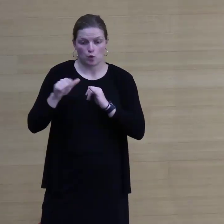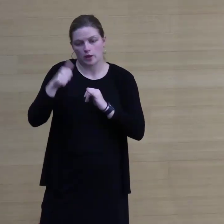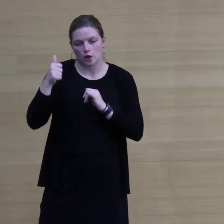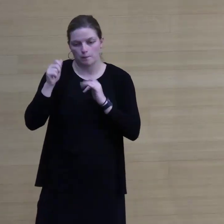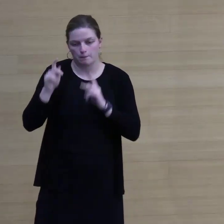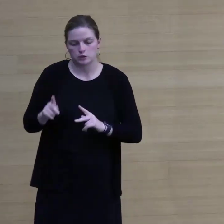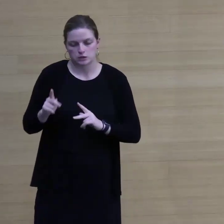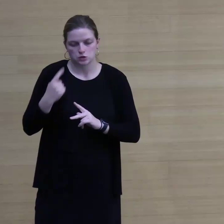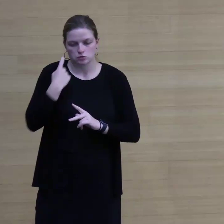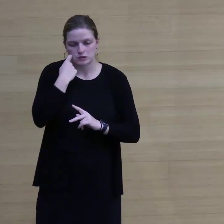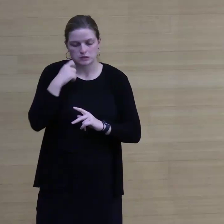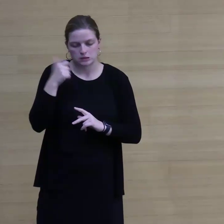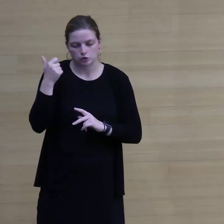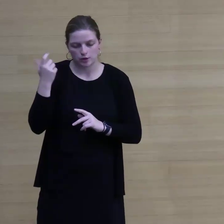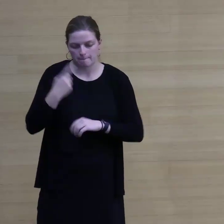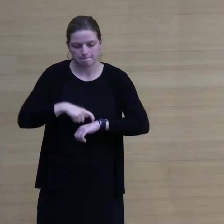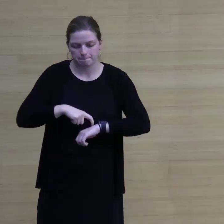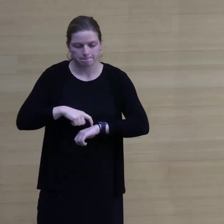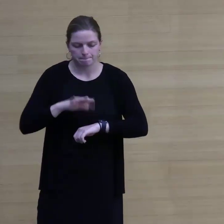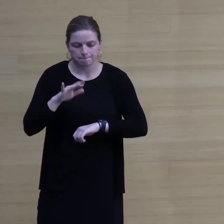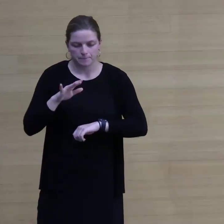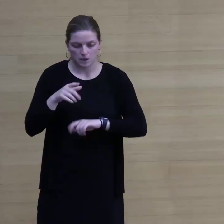else at one point was